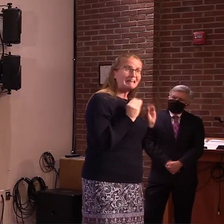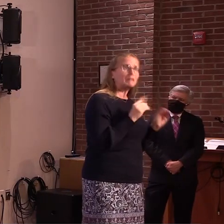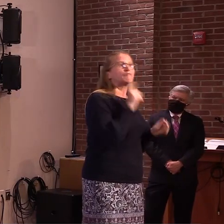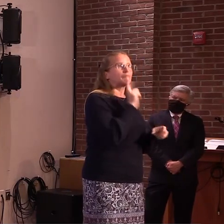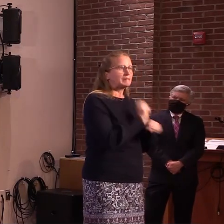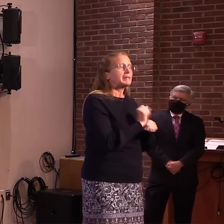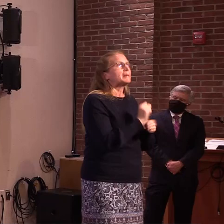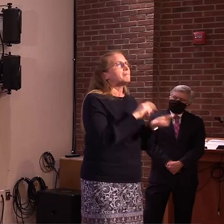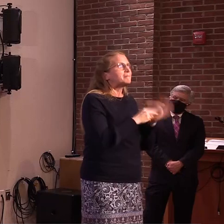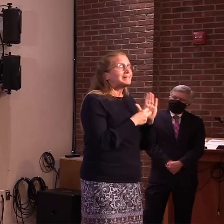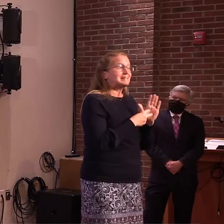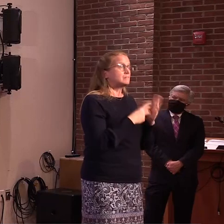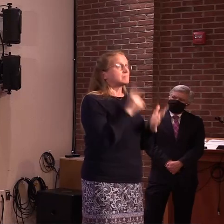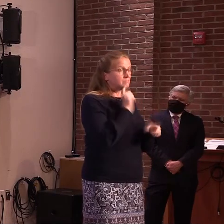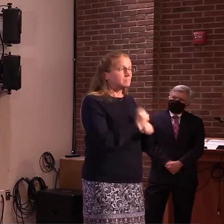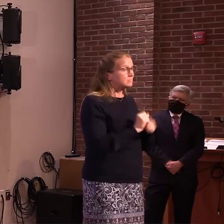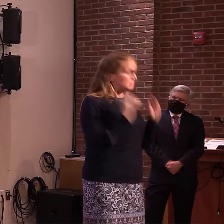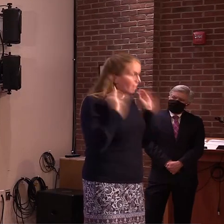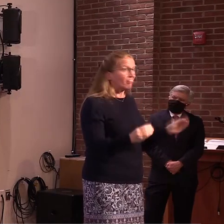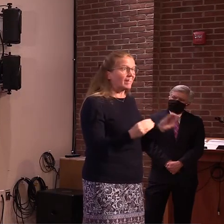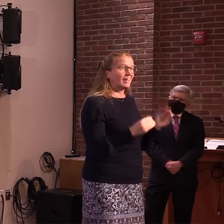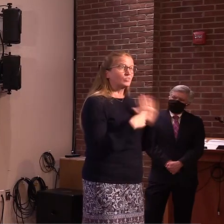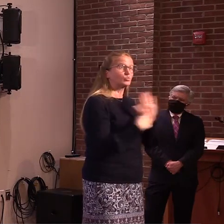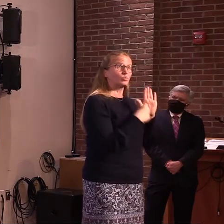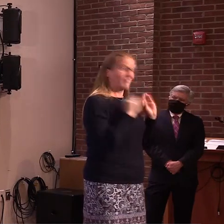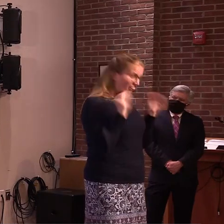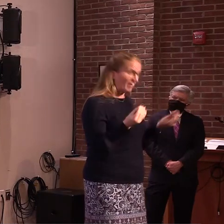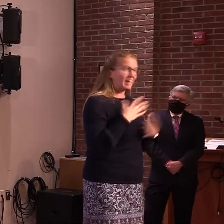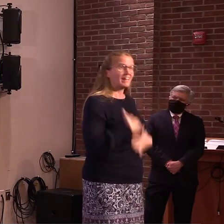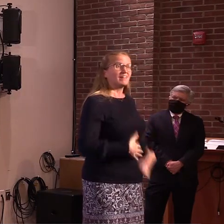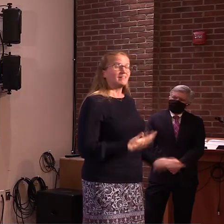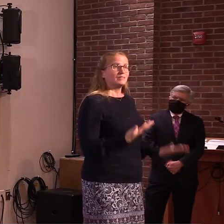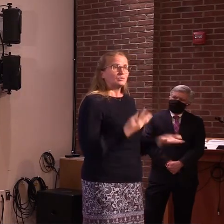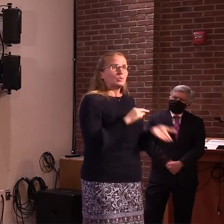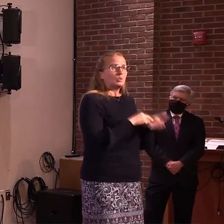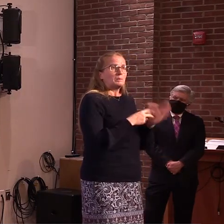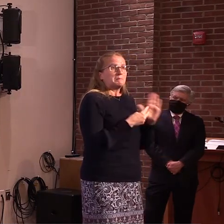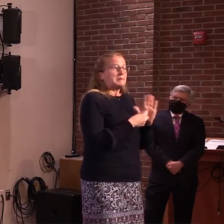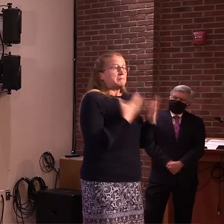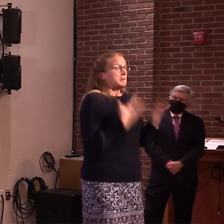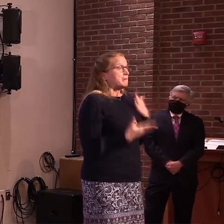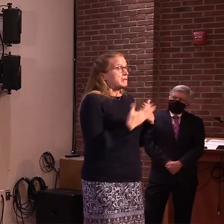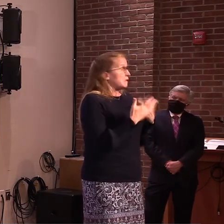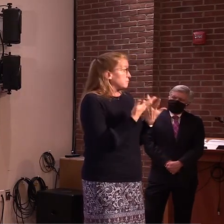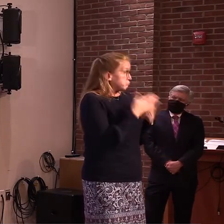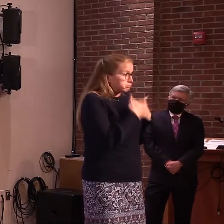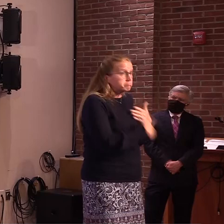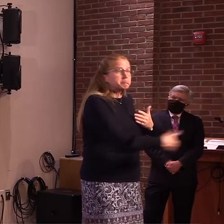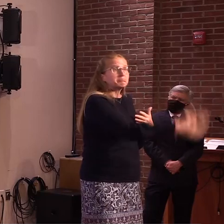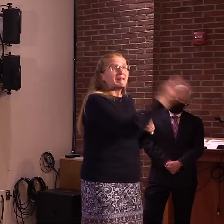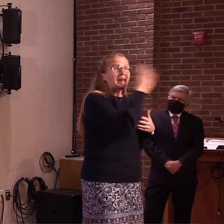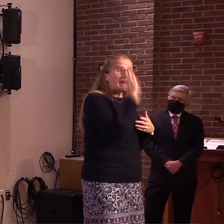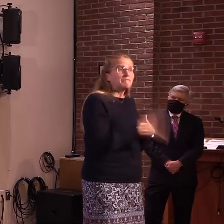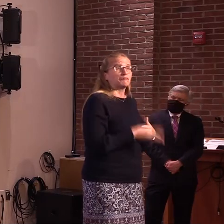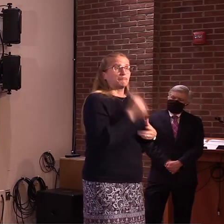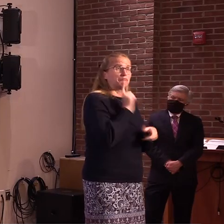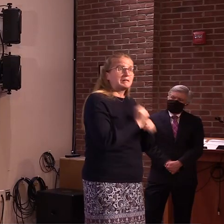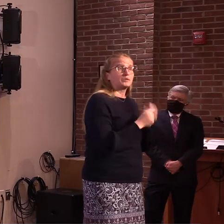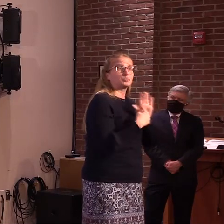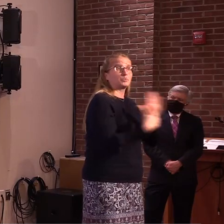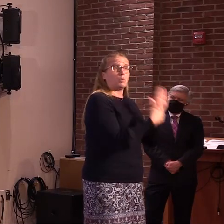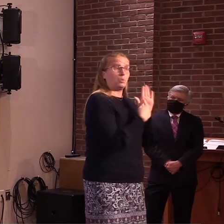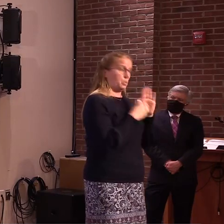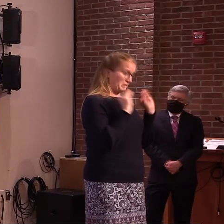were positive because they may have gone through the rest of their life never having a symptom from COVID and truly were